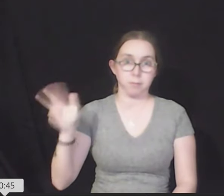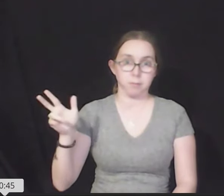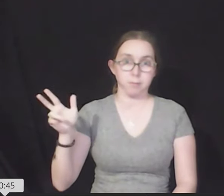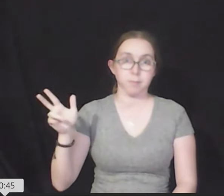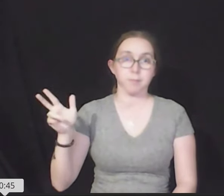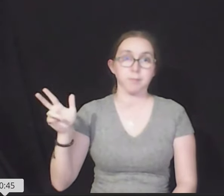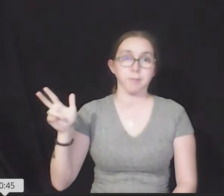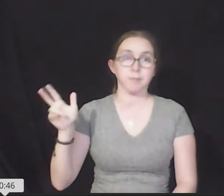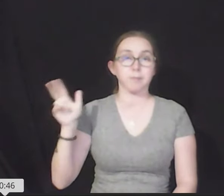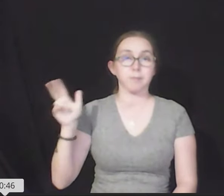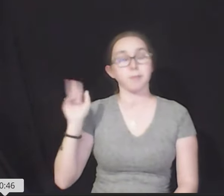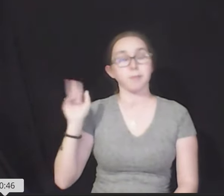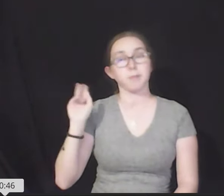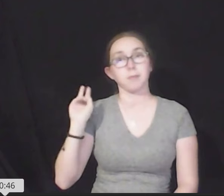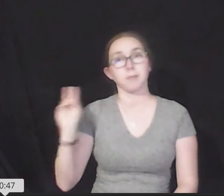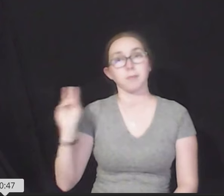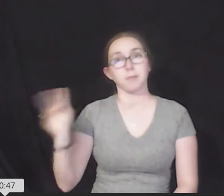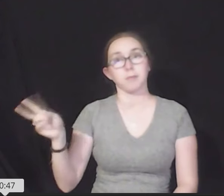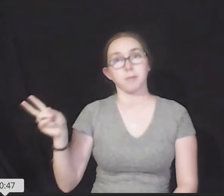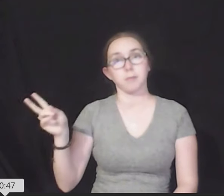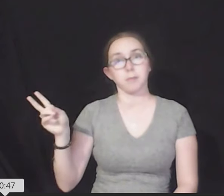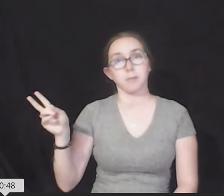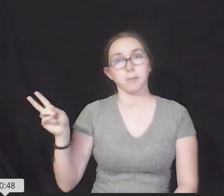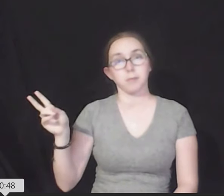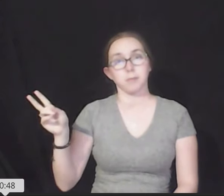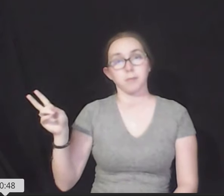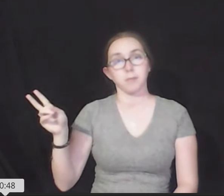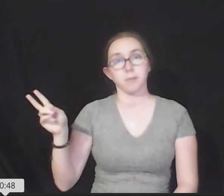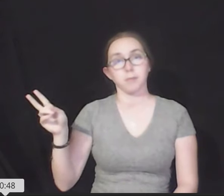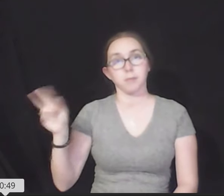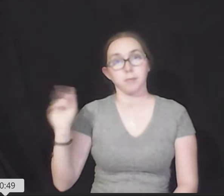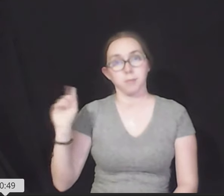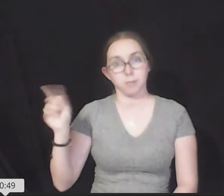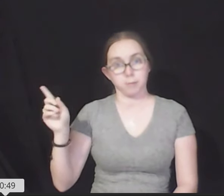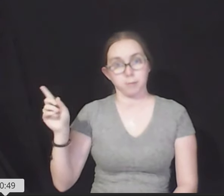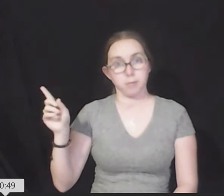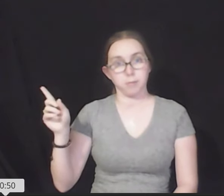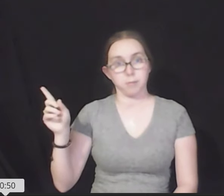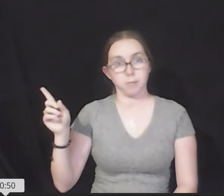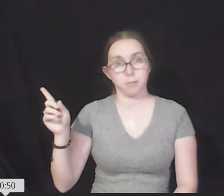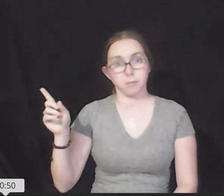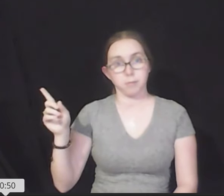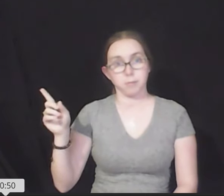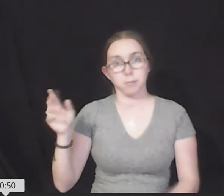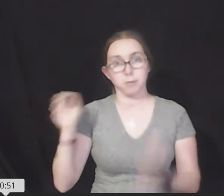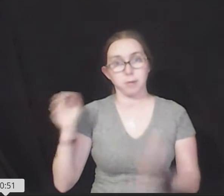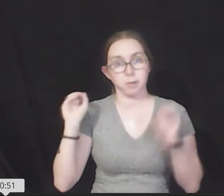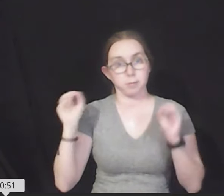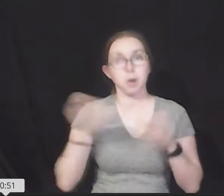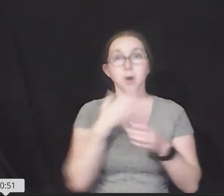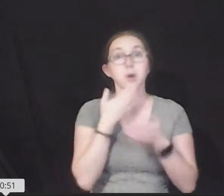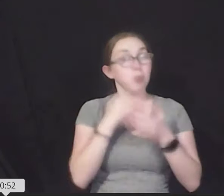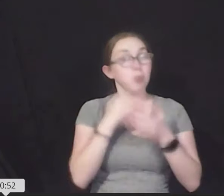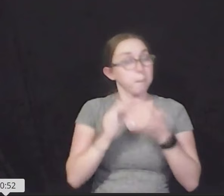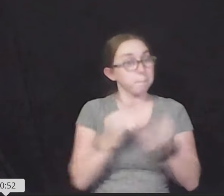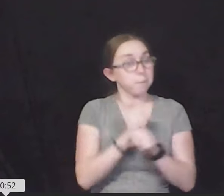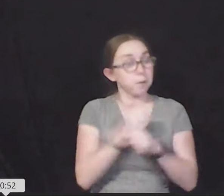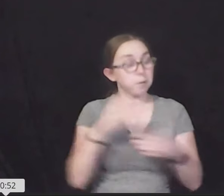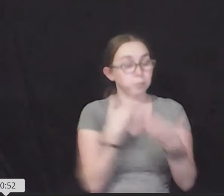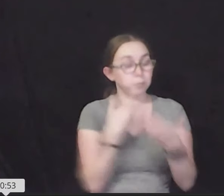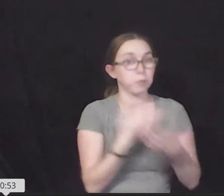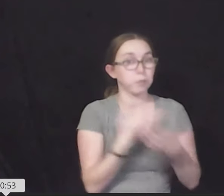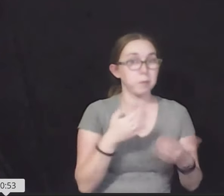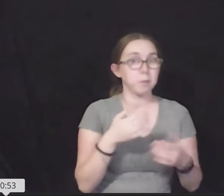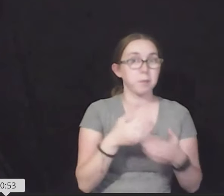3, 2, 1, 0. All right, good job getting here. Let's check the 4